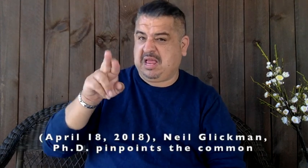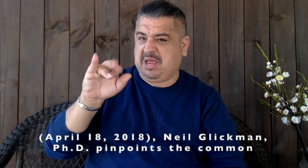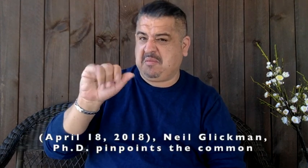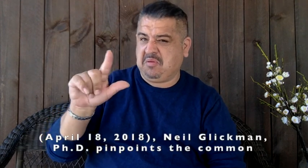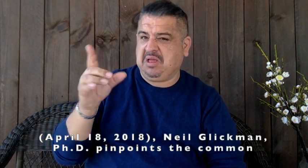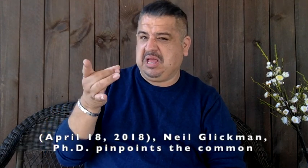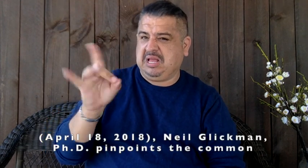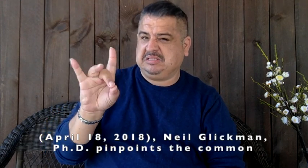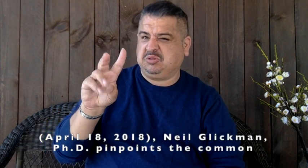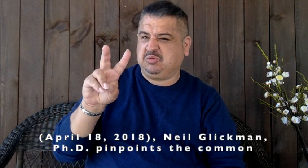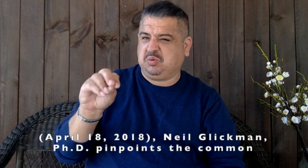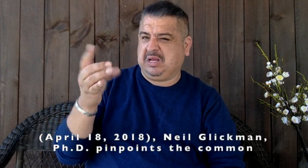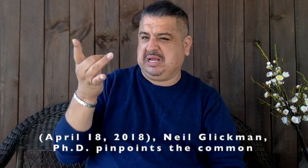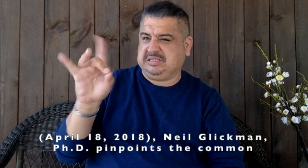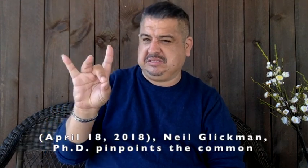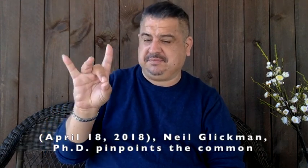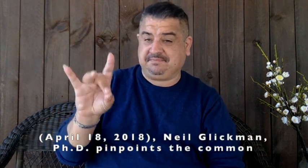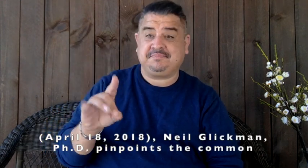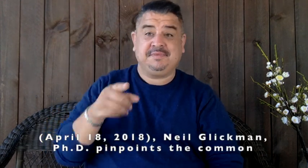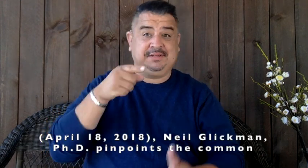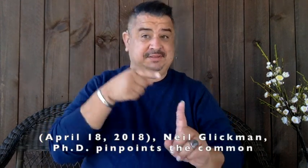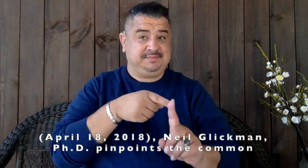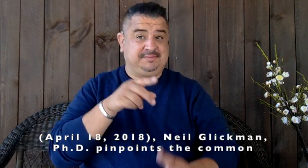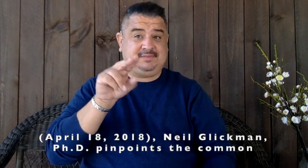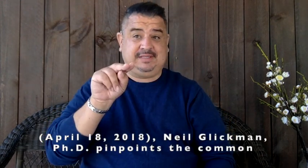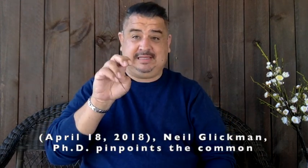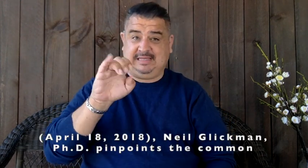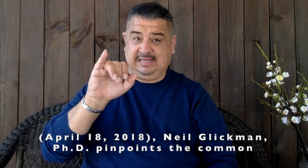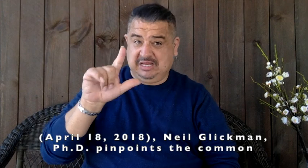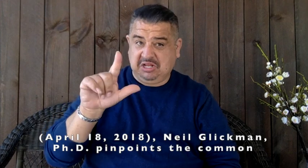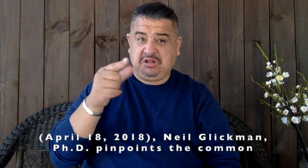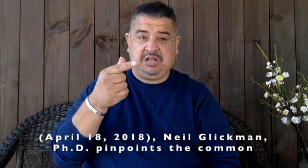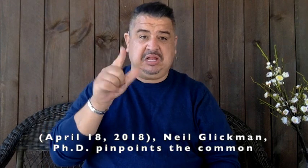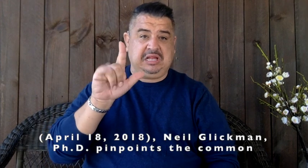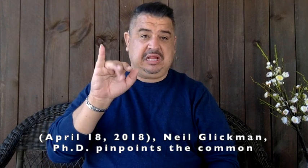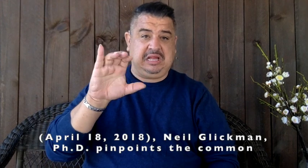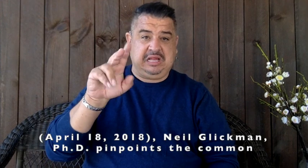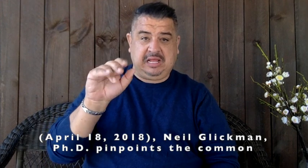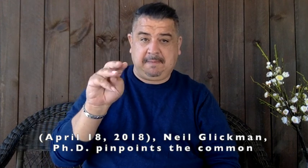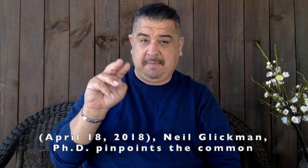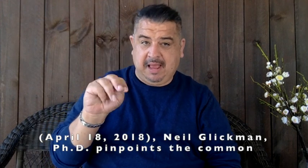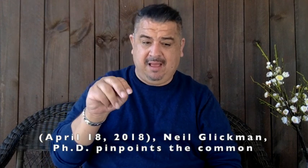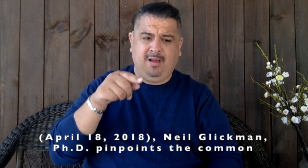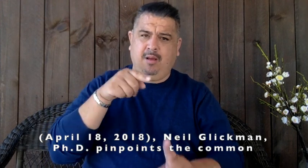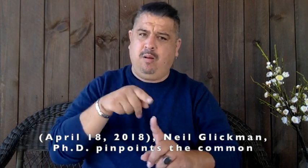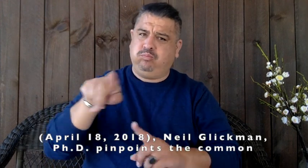in April 2018, Neil Gickman, PhD, pinpoints the common